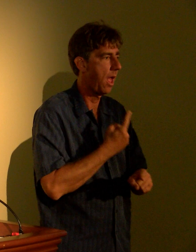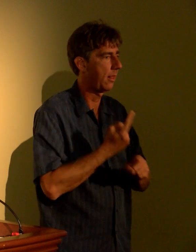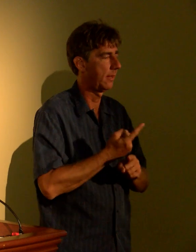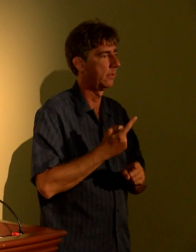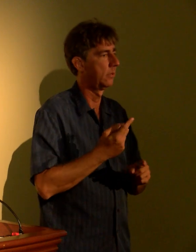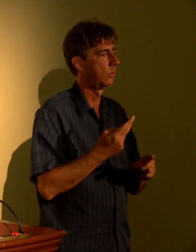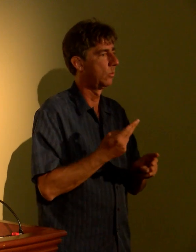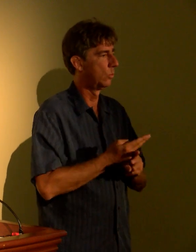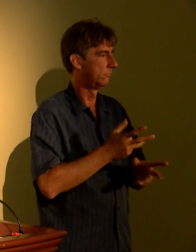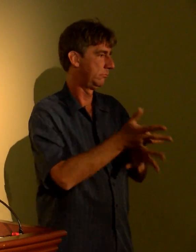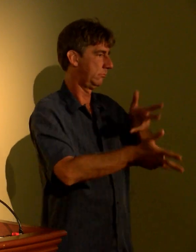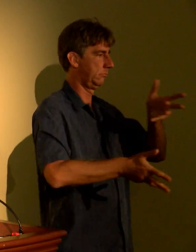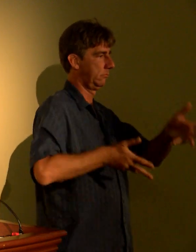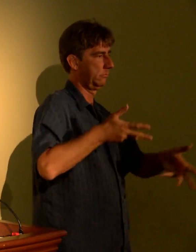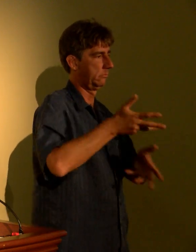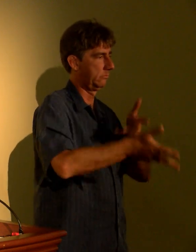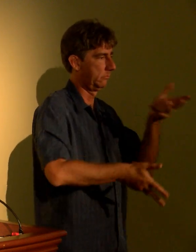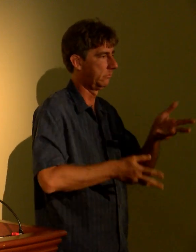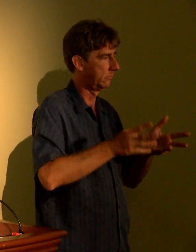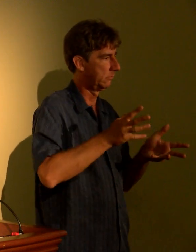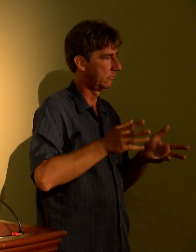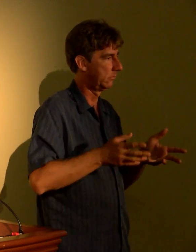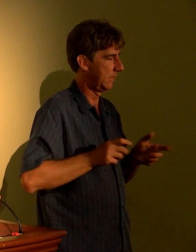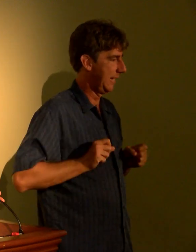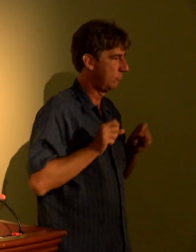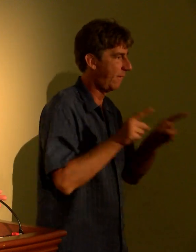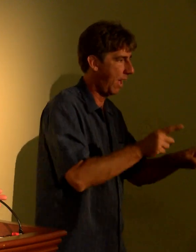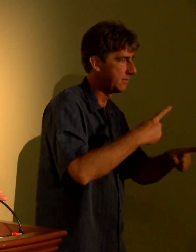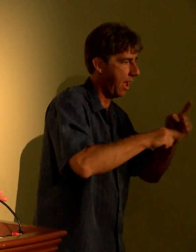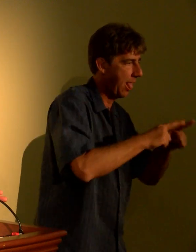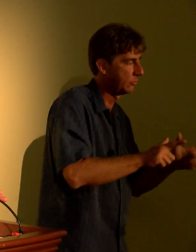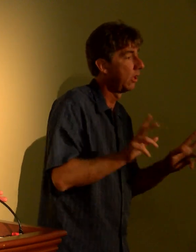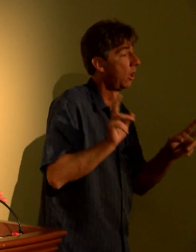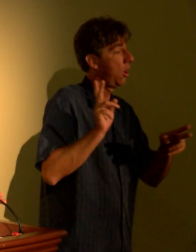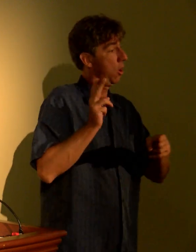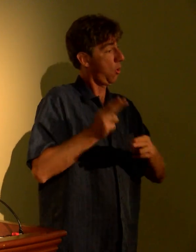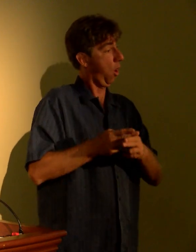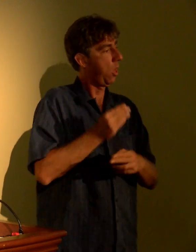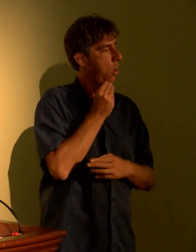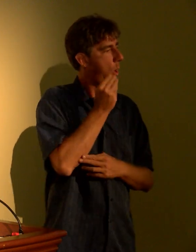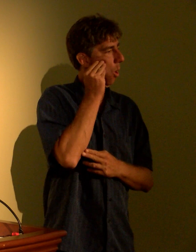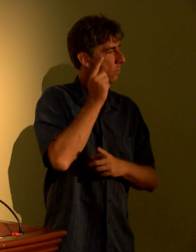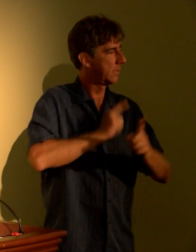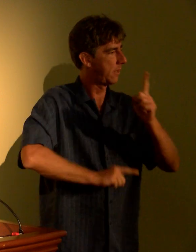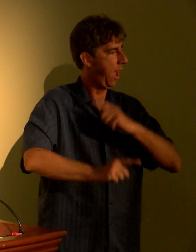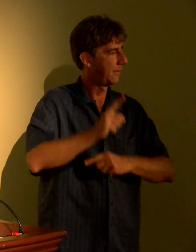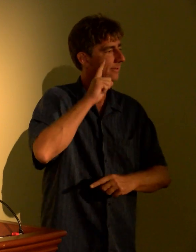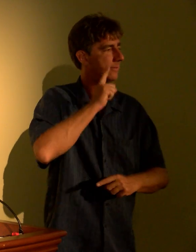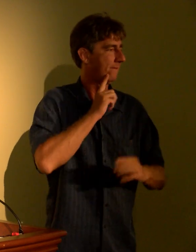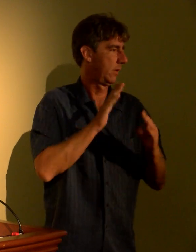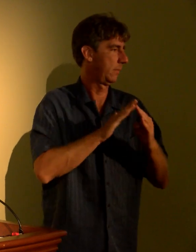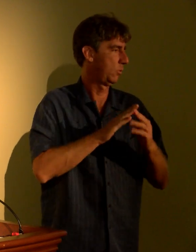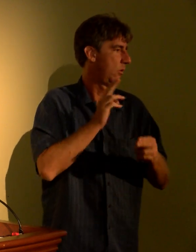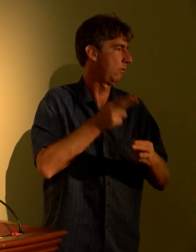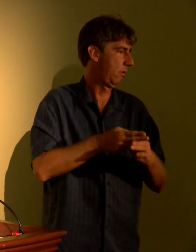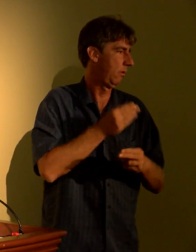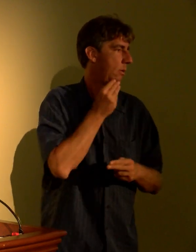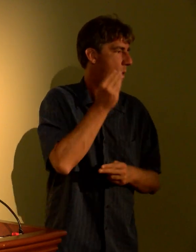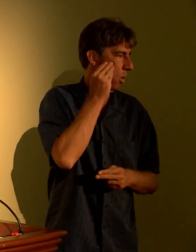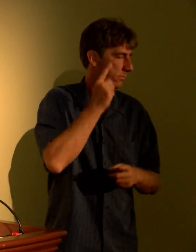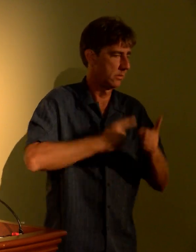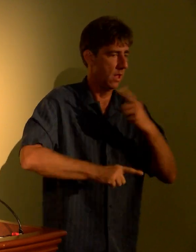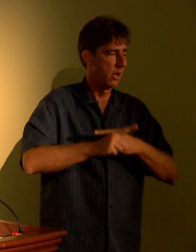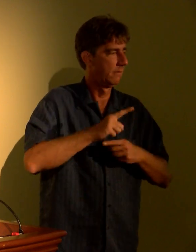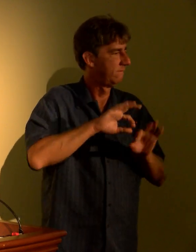use of improvised signs that in the deaf community are known as home signs, just signs that are obvious to the people in the